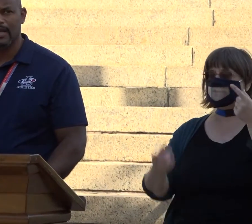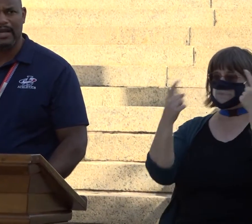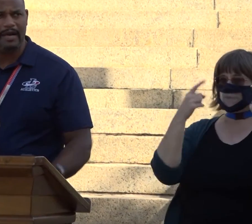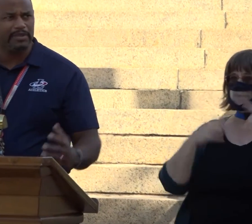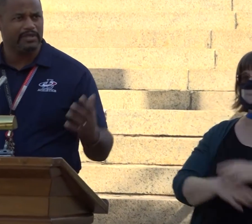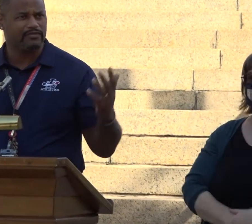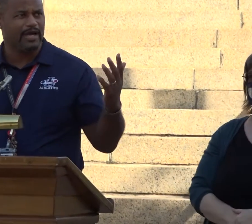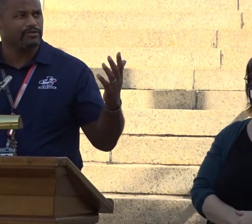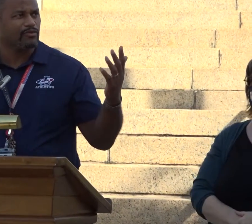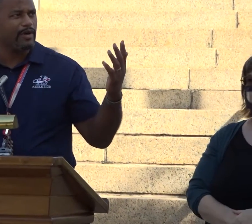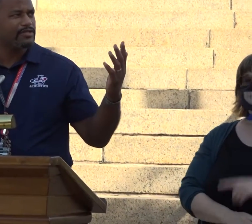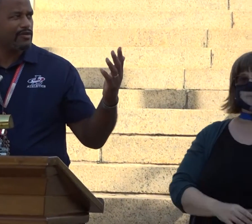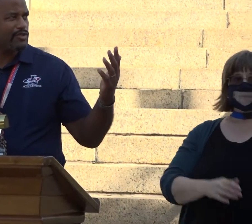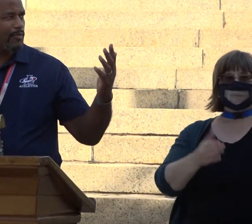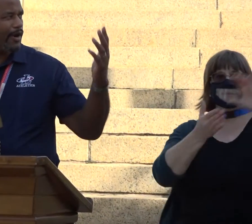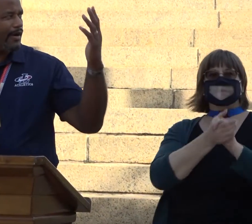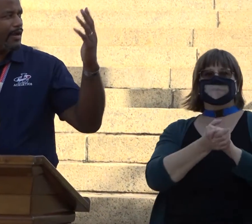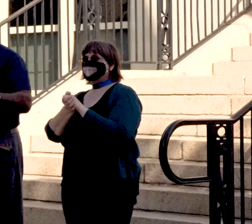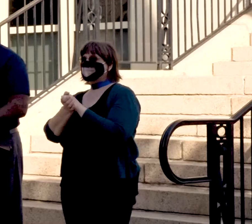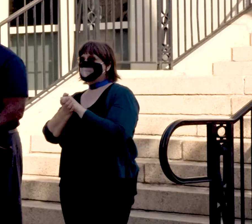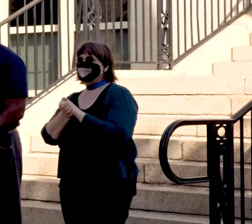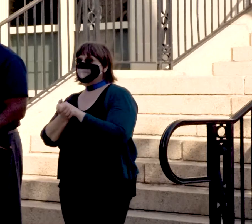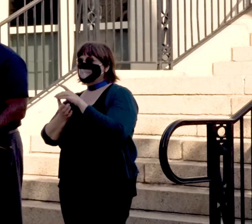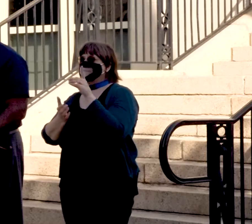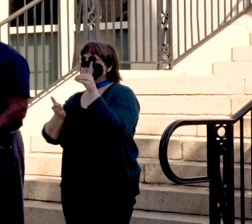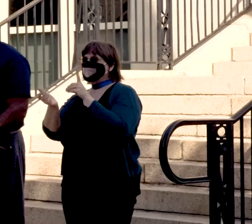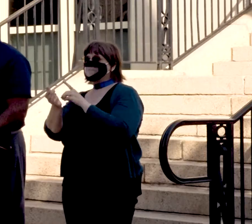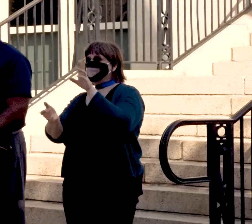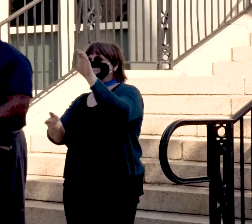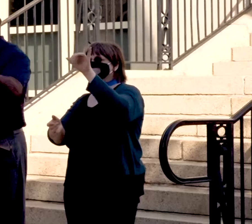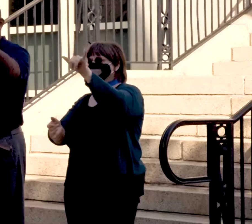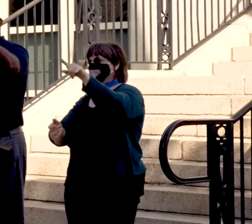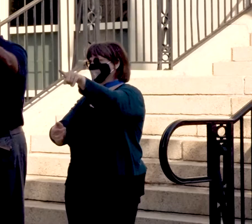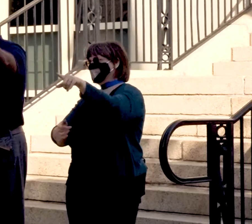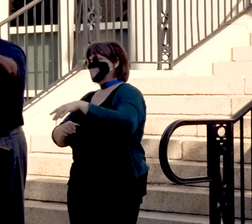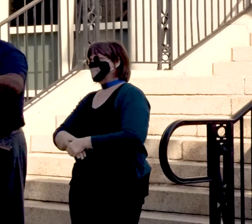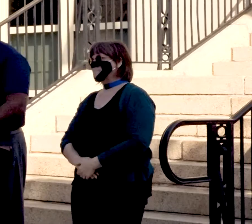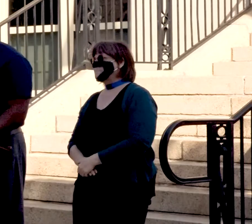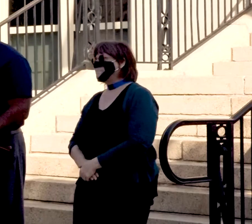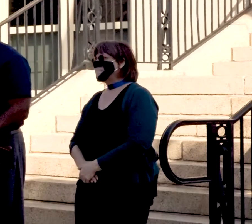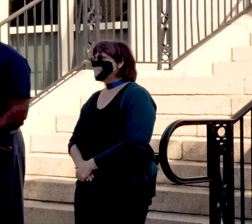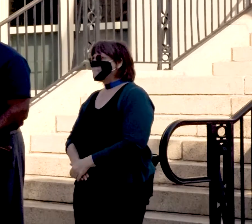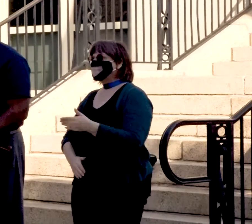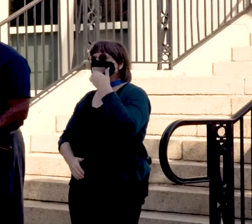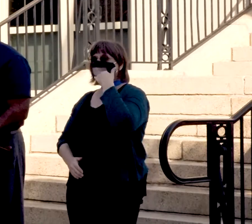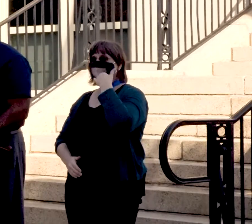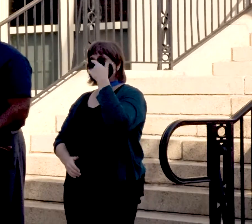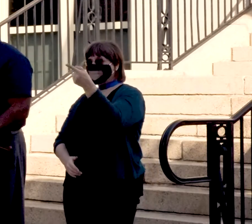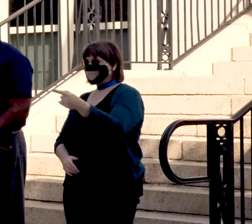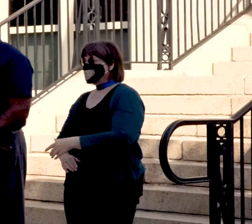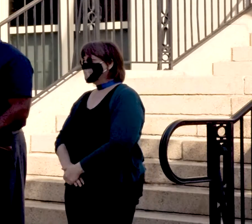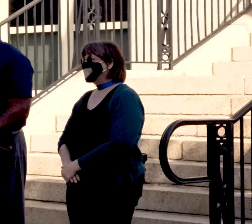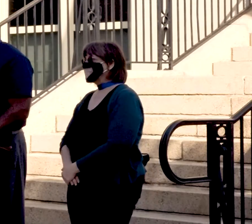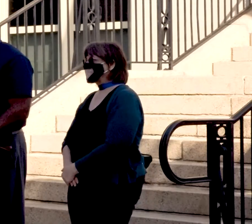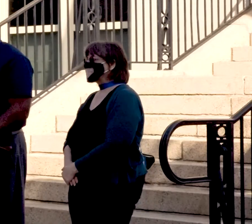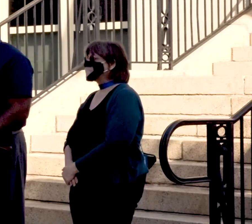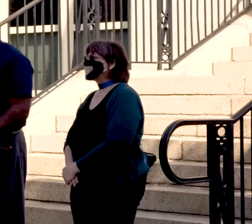here. And I believe Dr. Roy is here somewhere. I thank him as well. Oh, there he goes. Thank you, Dr. Roy.